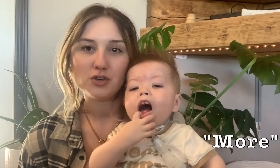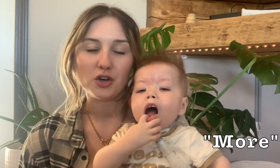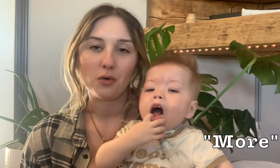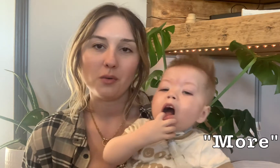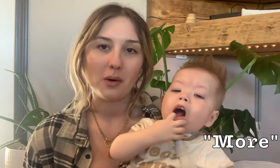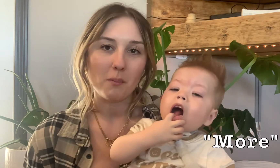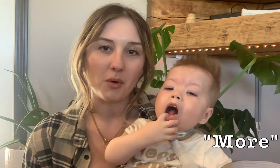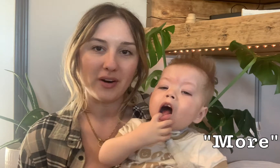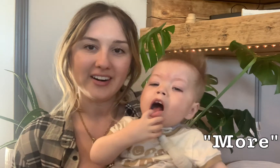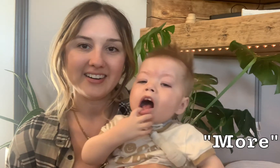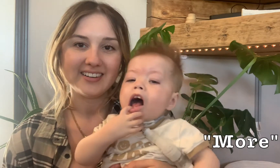show more?